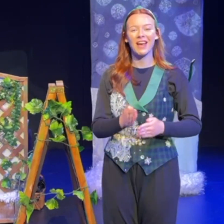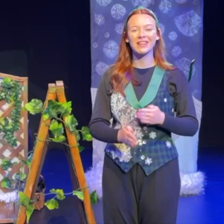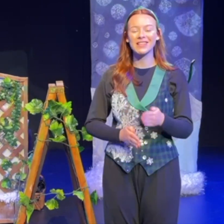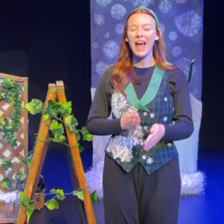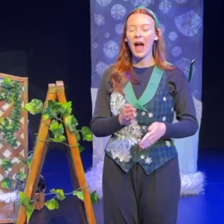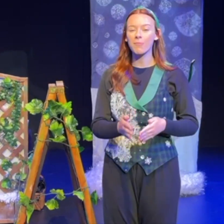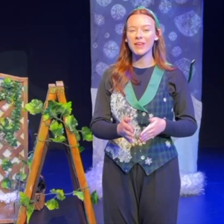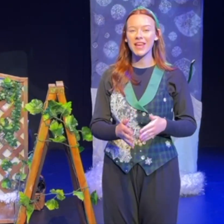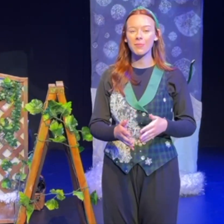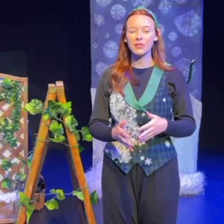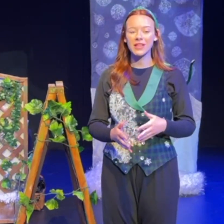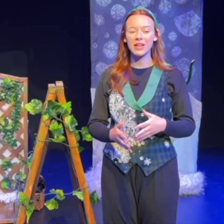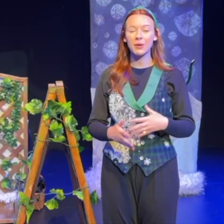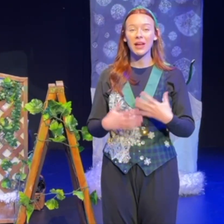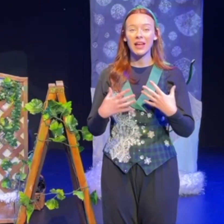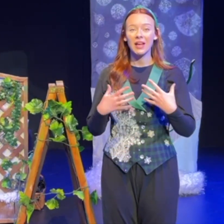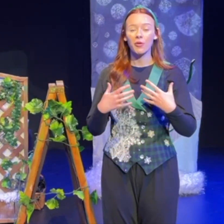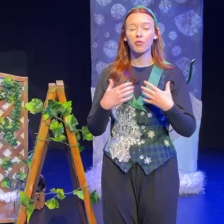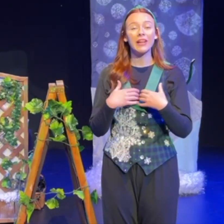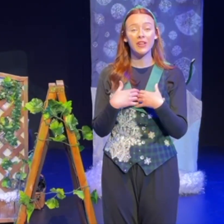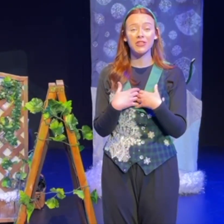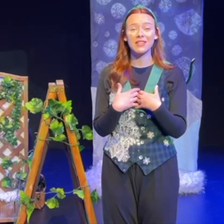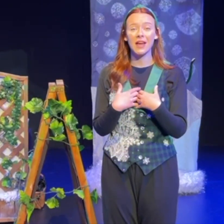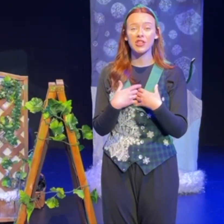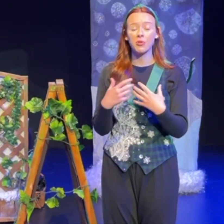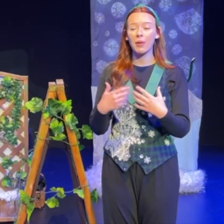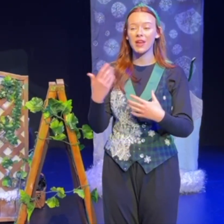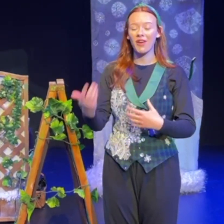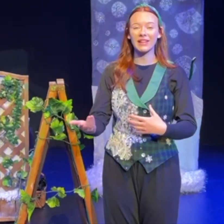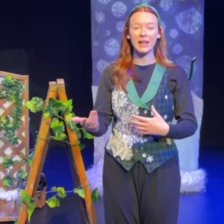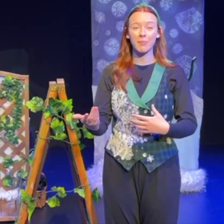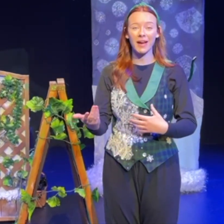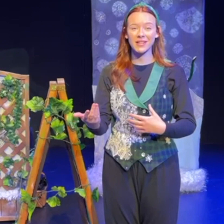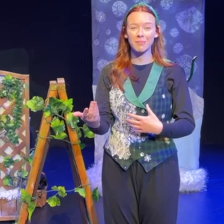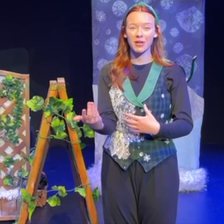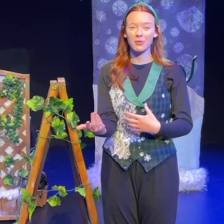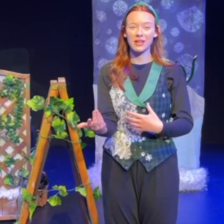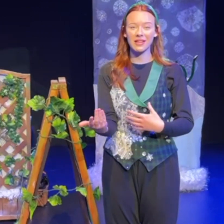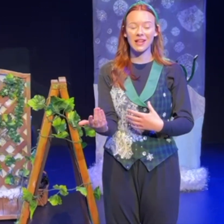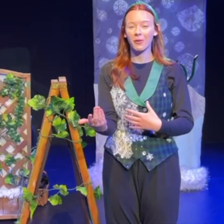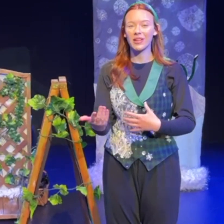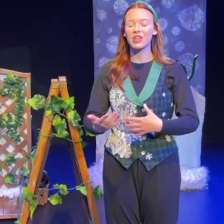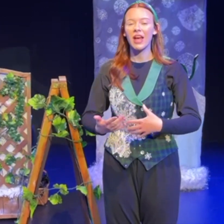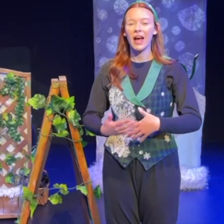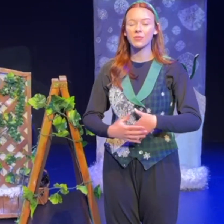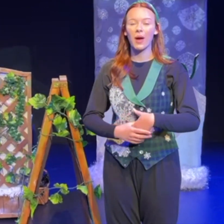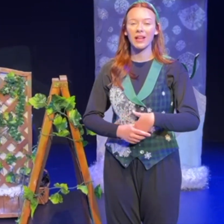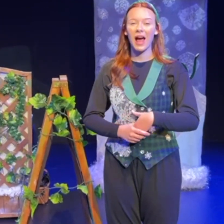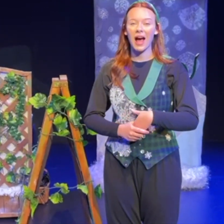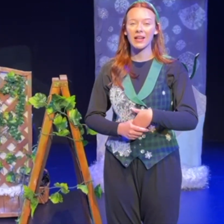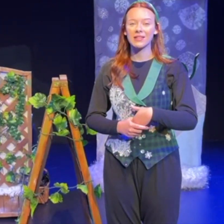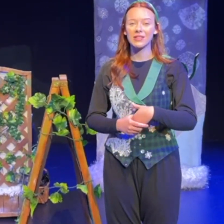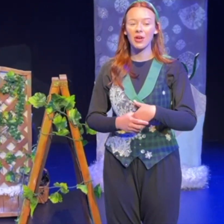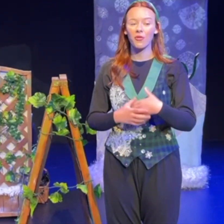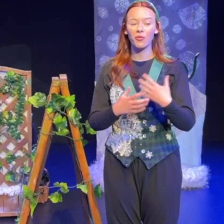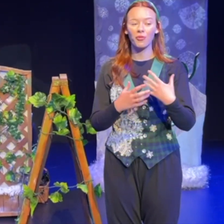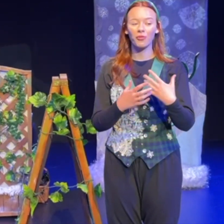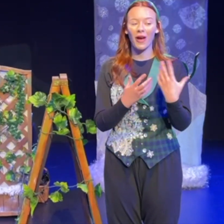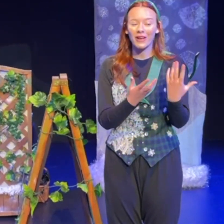signs, and being able to really understand who I'm directly impacting by using this language, as well as finding it